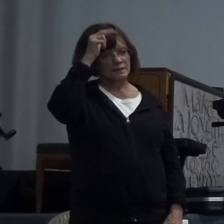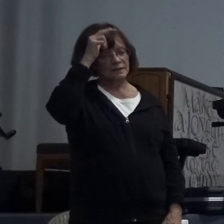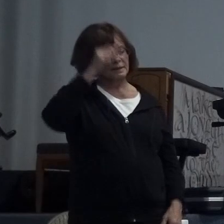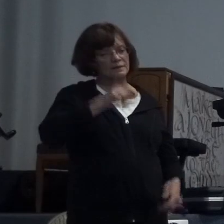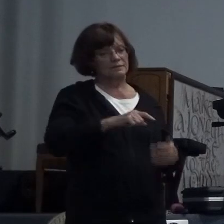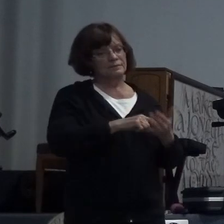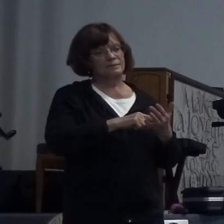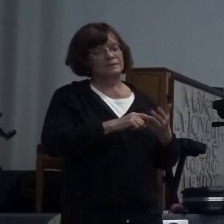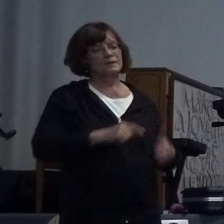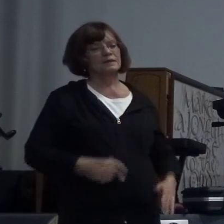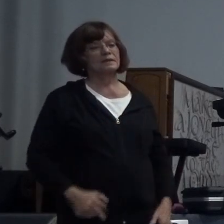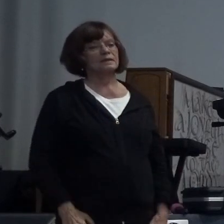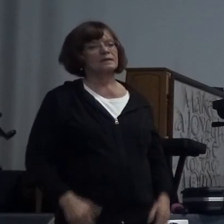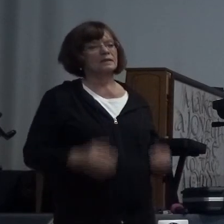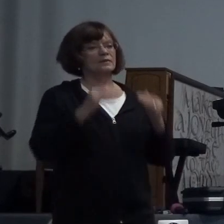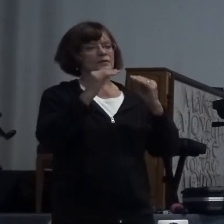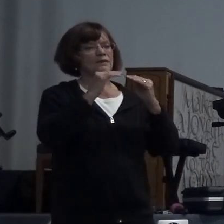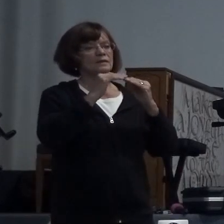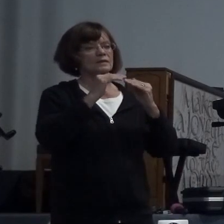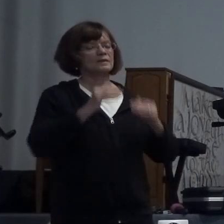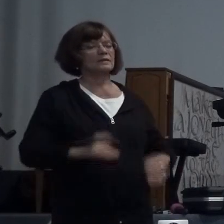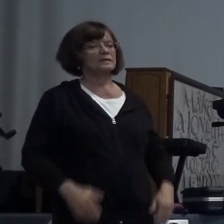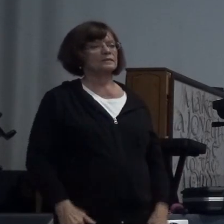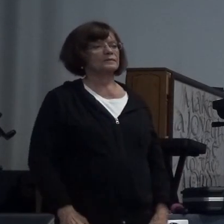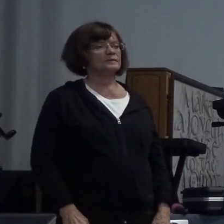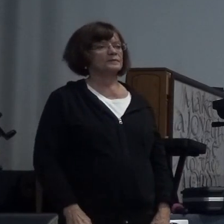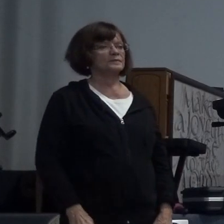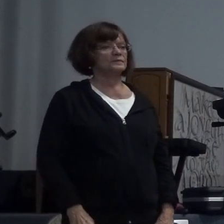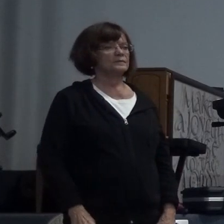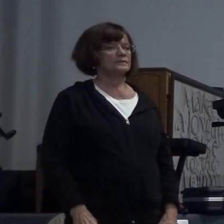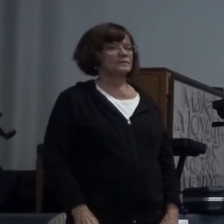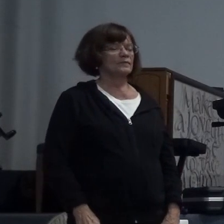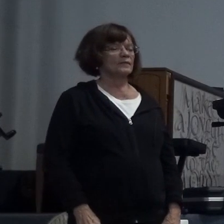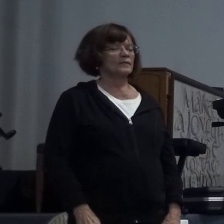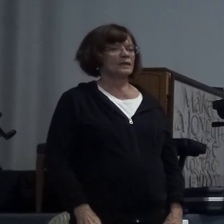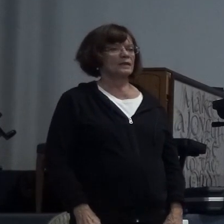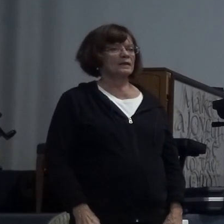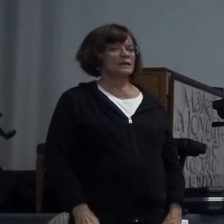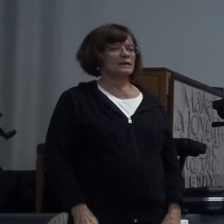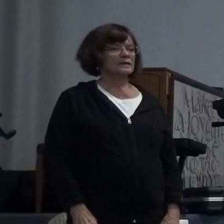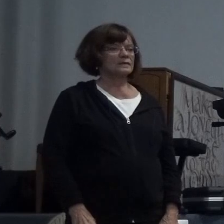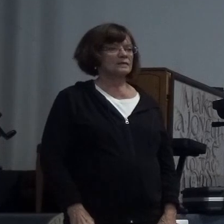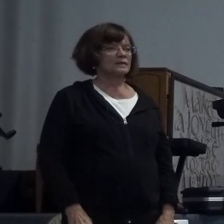this, but even biologically, bitterness is terrible for you.